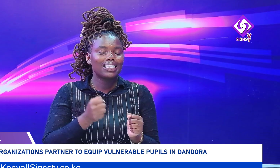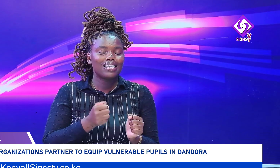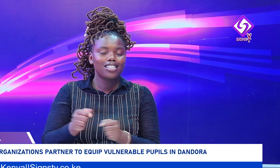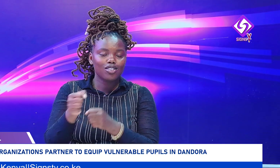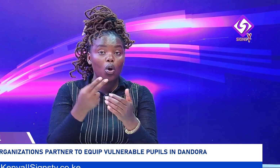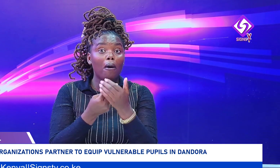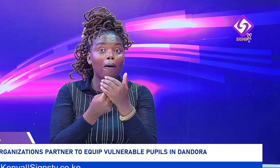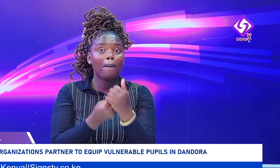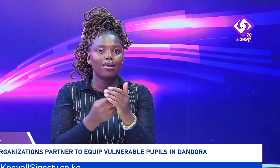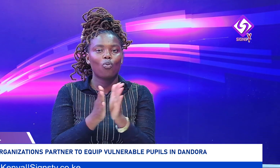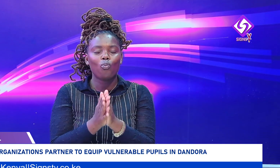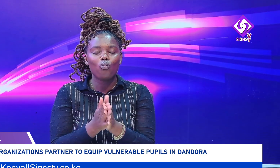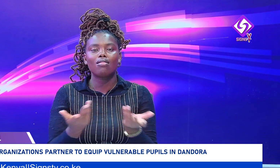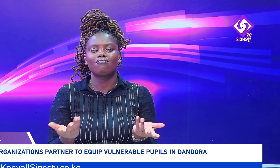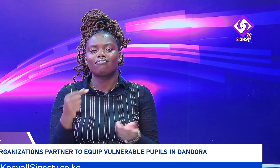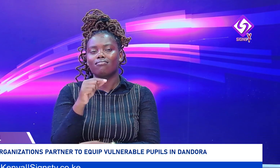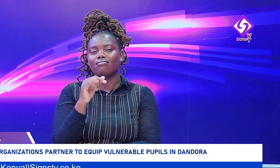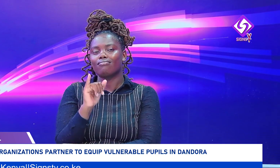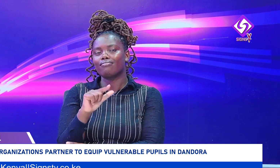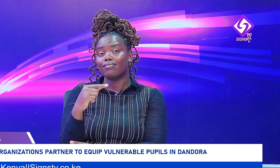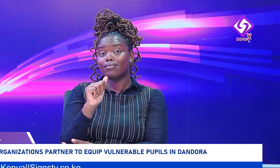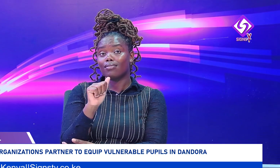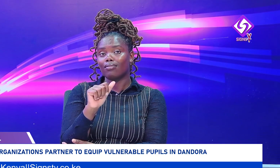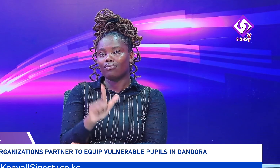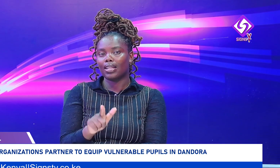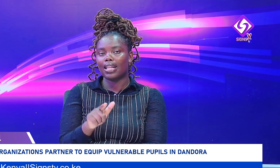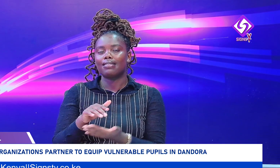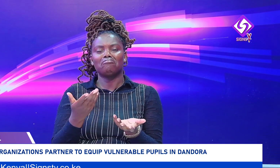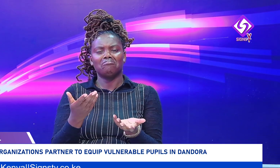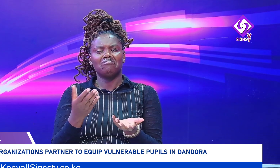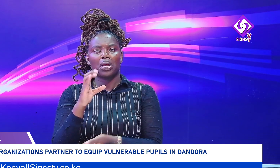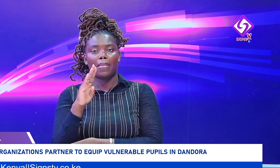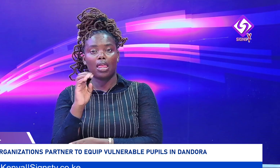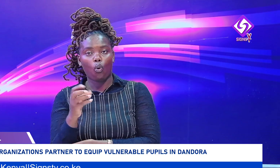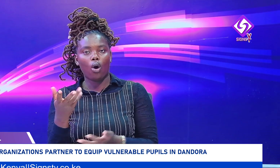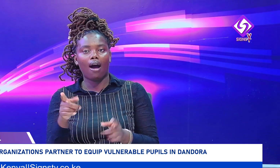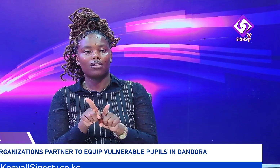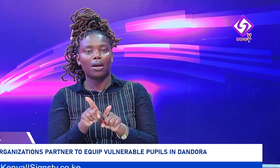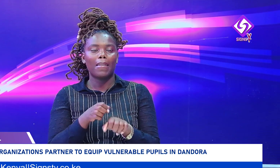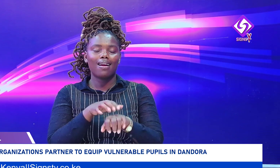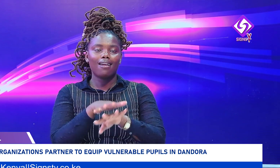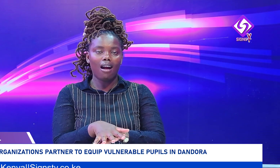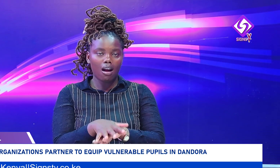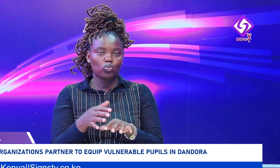with Gilgal CBO, a grassroots organization with a long-standing history of